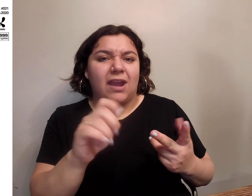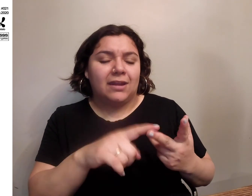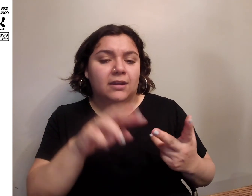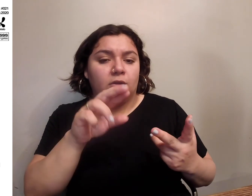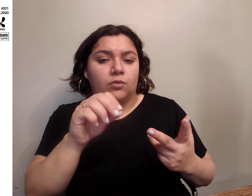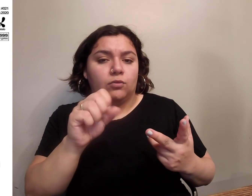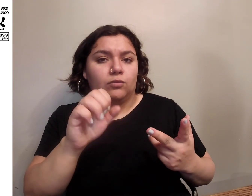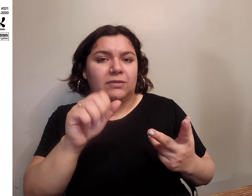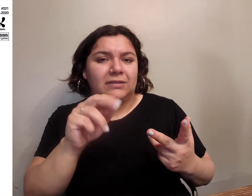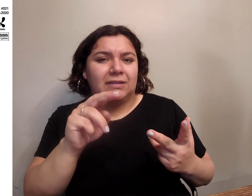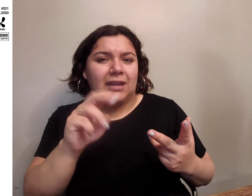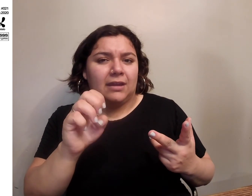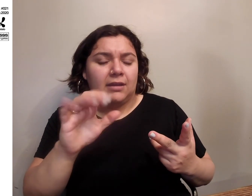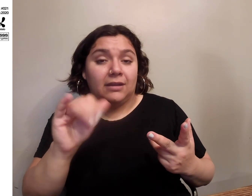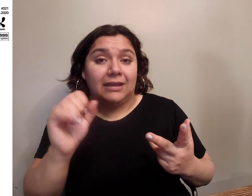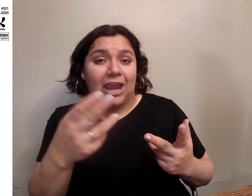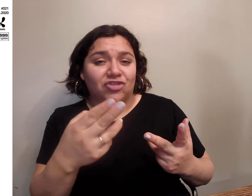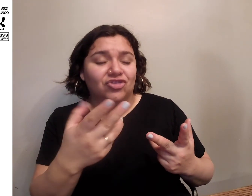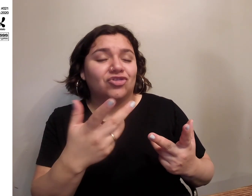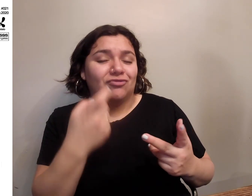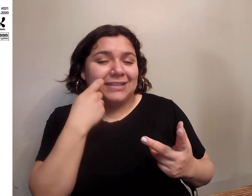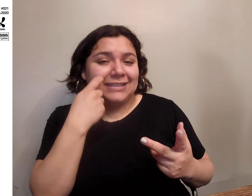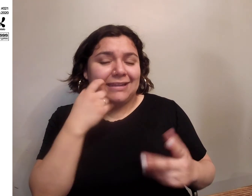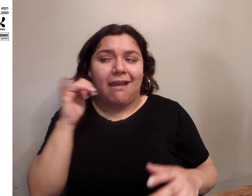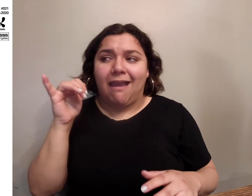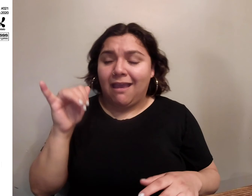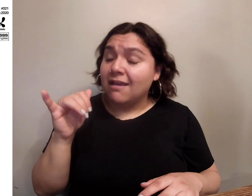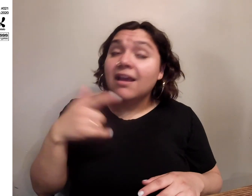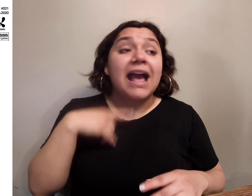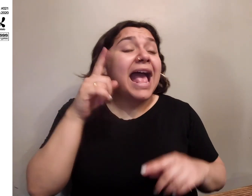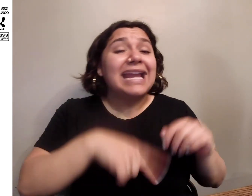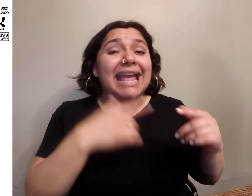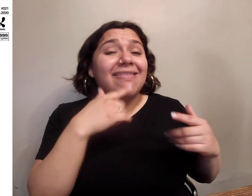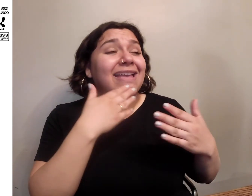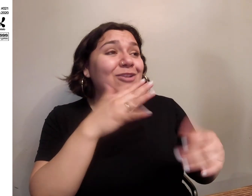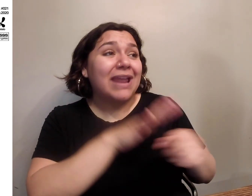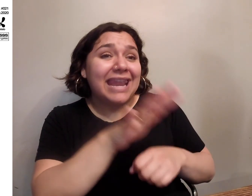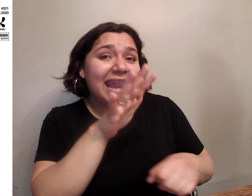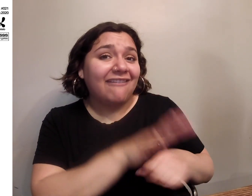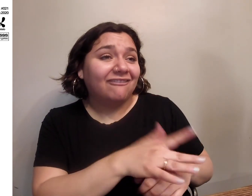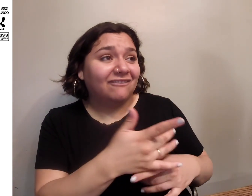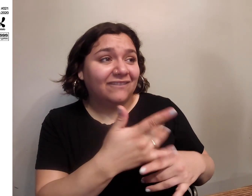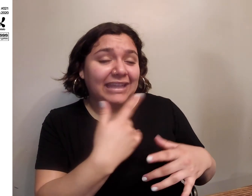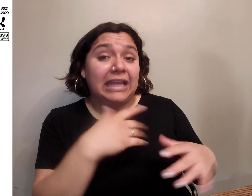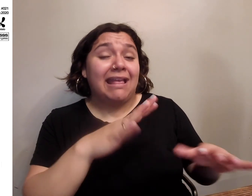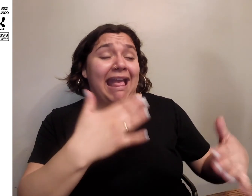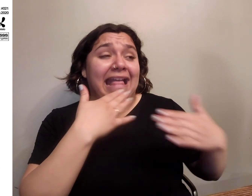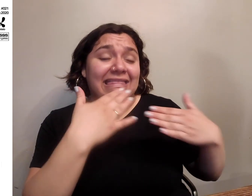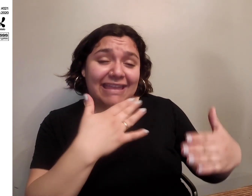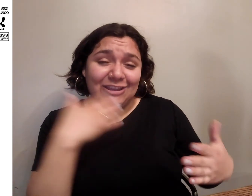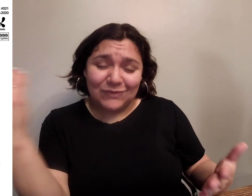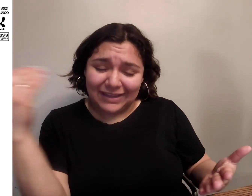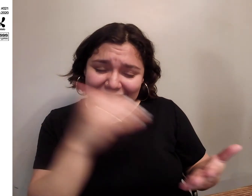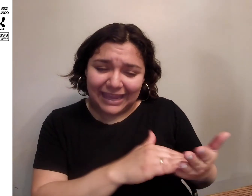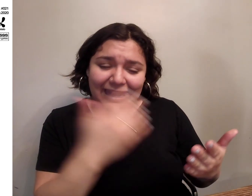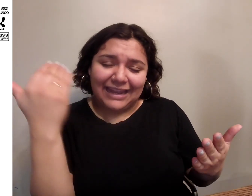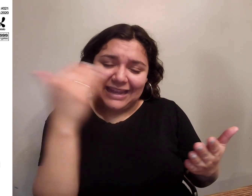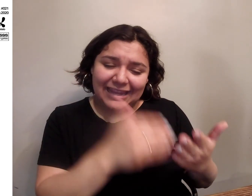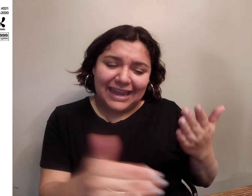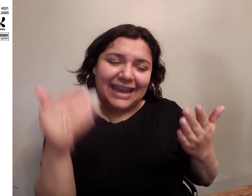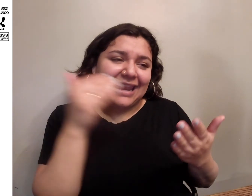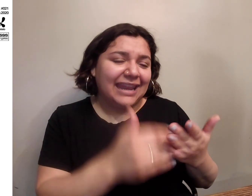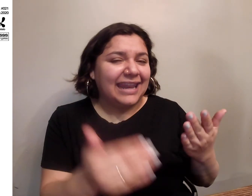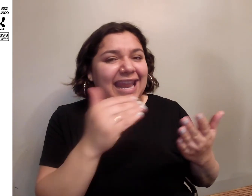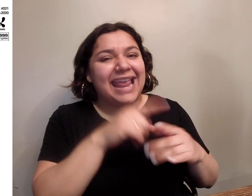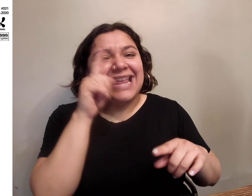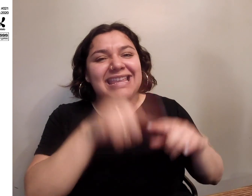recently. Lynell, can I thank you enough? Well, yes, I thank you again and again, and I